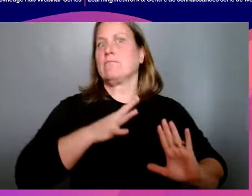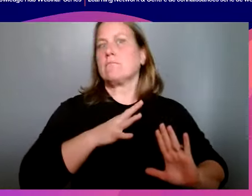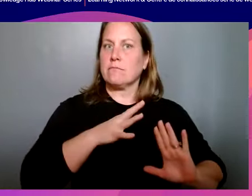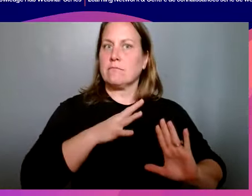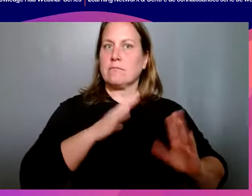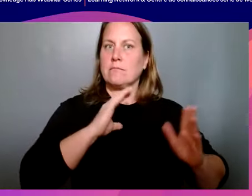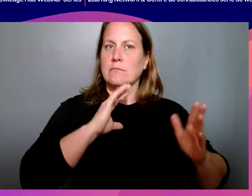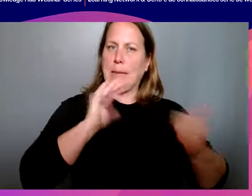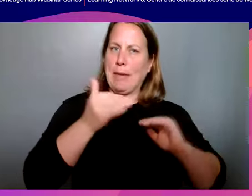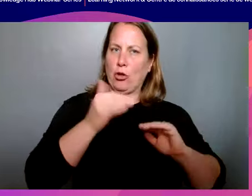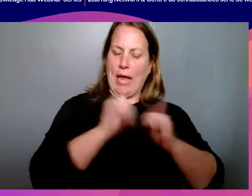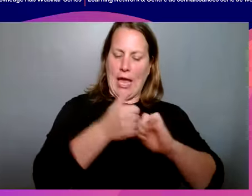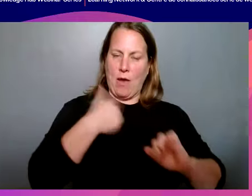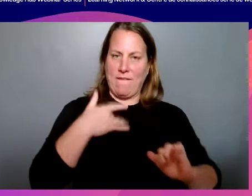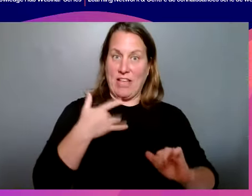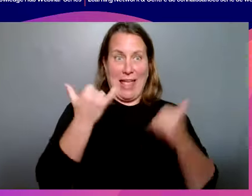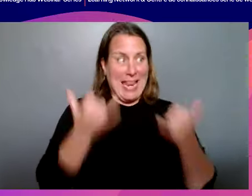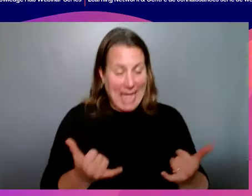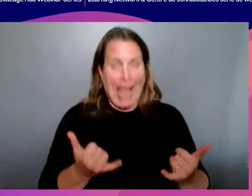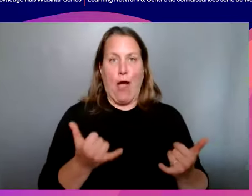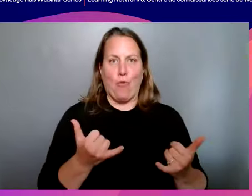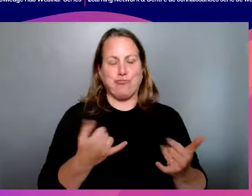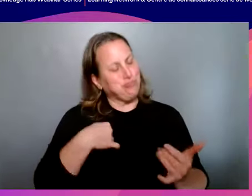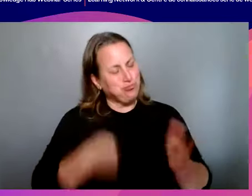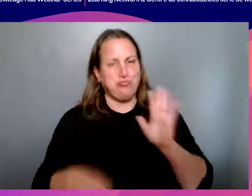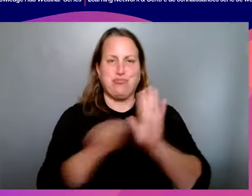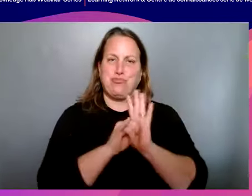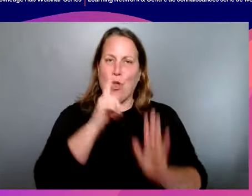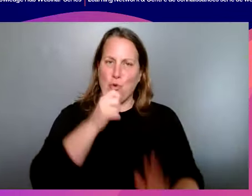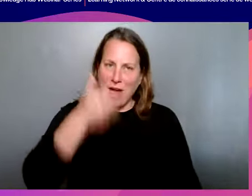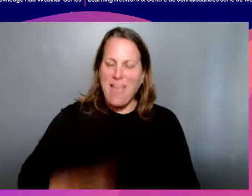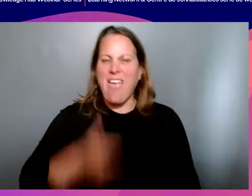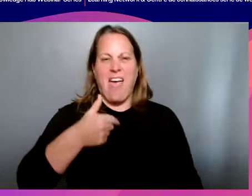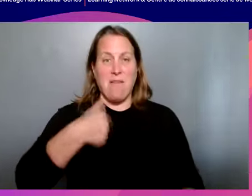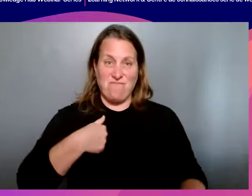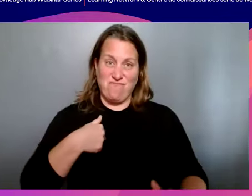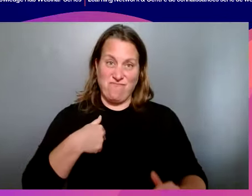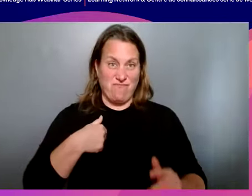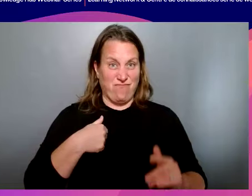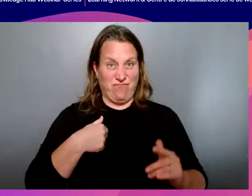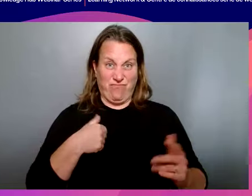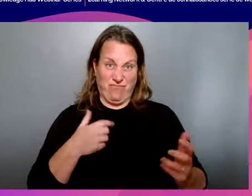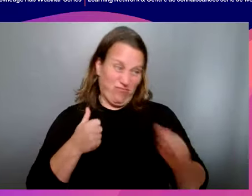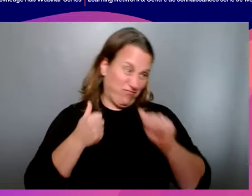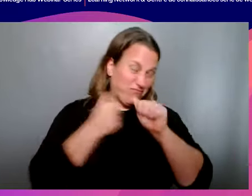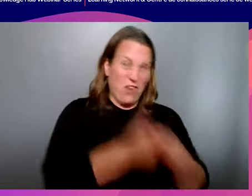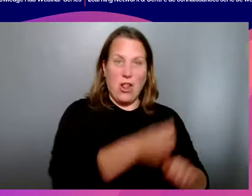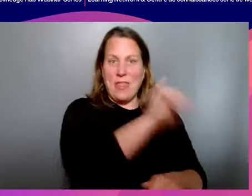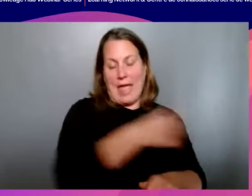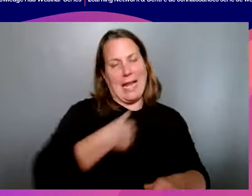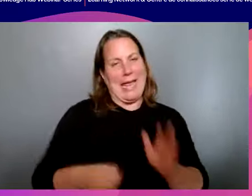And I've now reached the point where I'm not doing that anymore, and I'm going to identify as